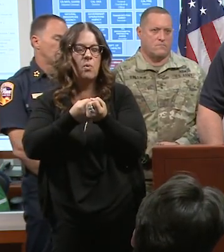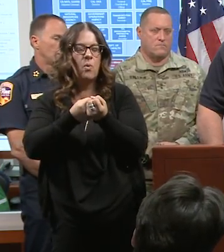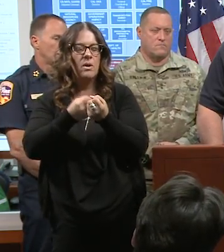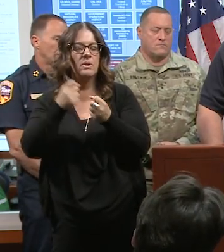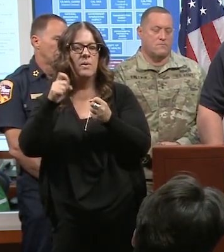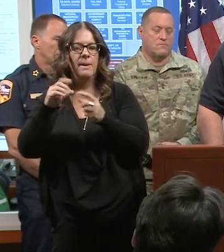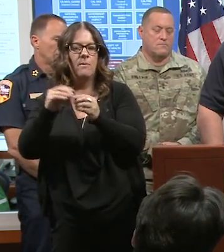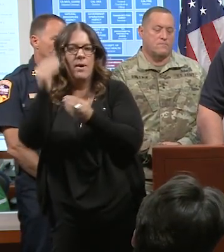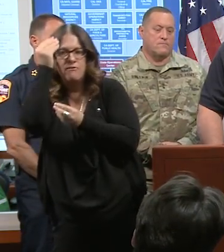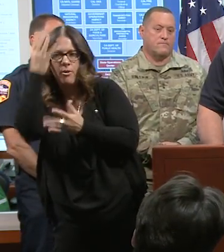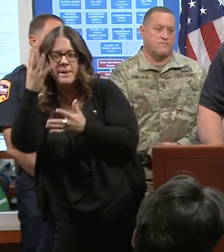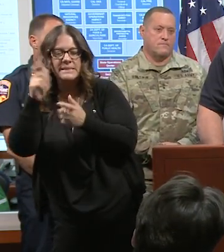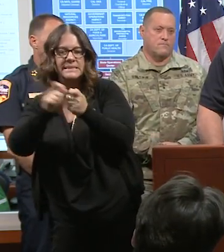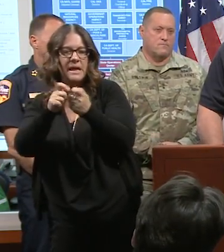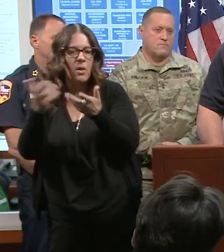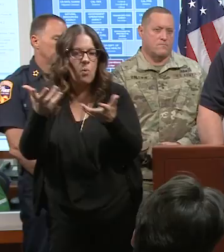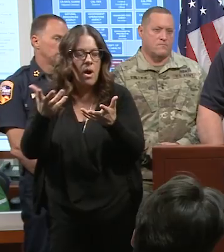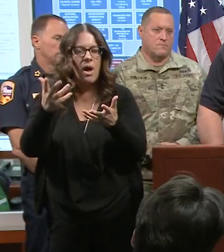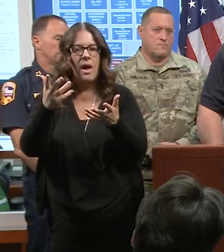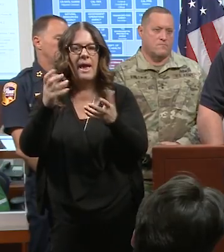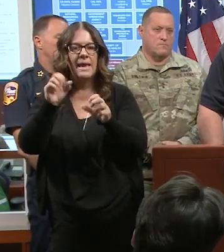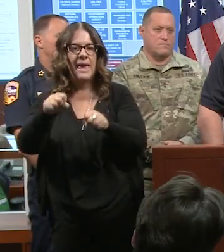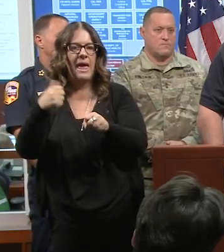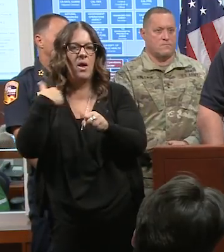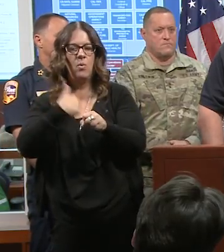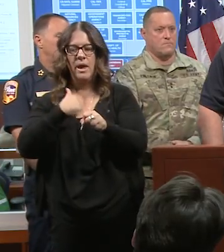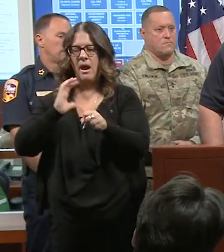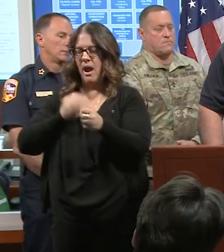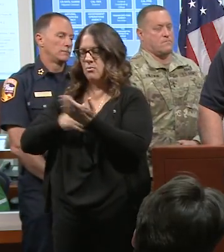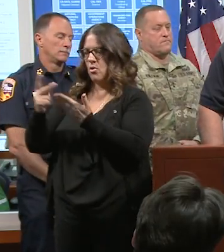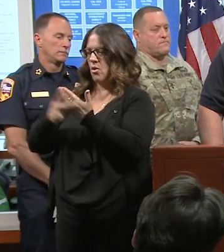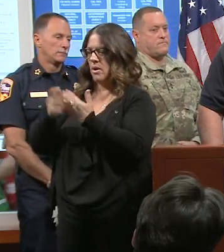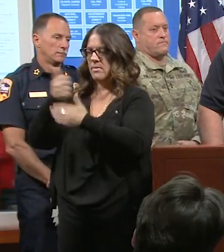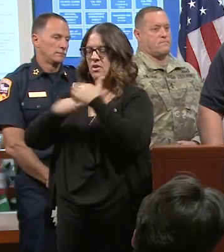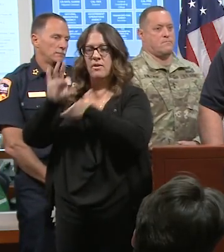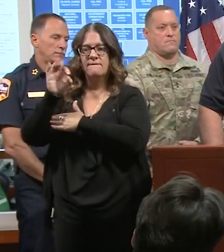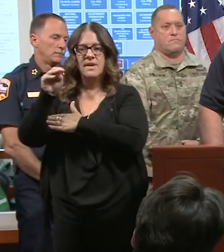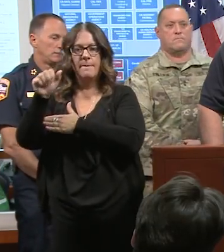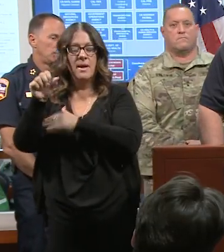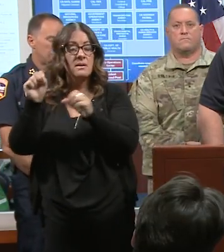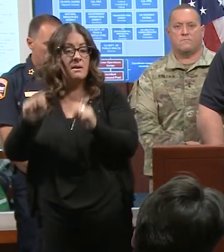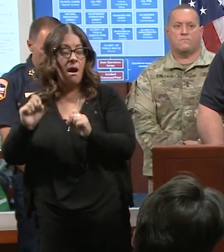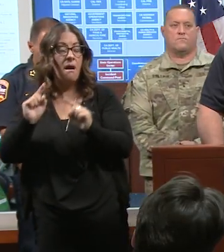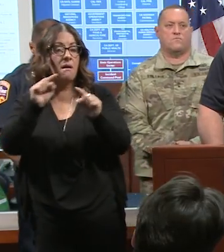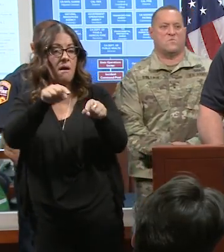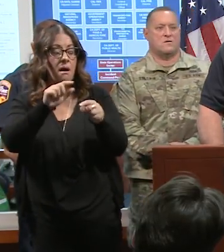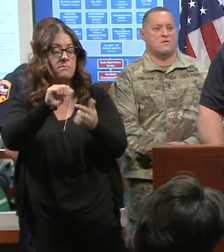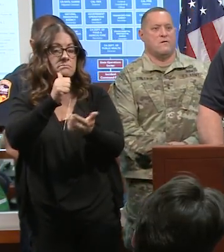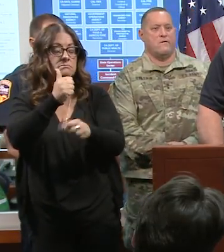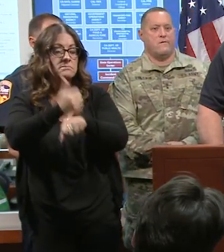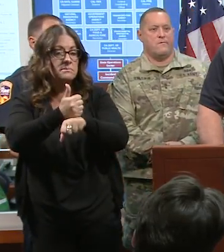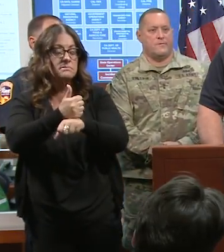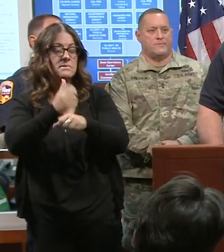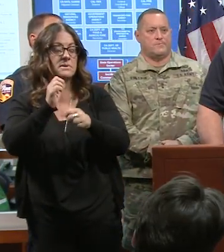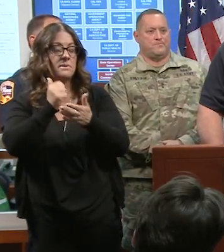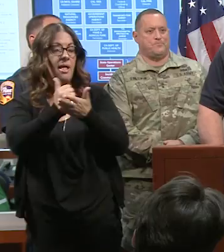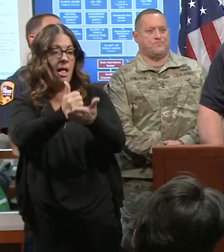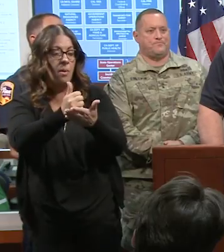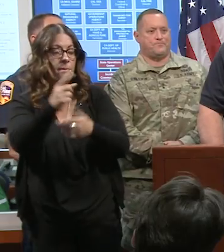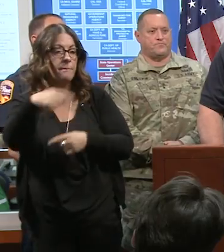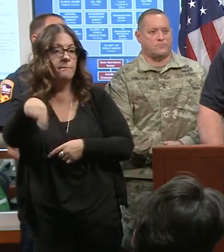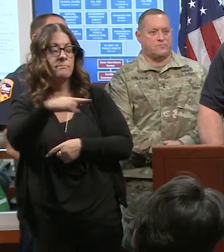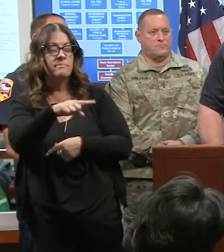of the requirements to understand exactly what can our programs do with FEMA? What other programs from the federal government will come to